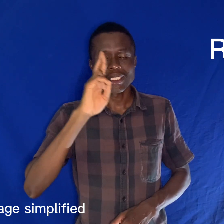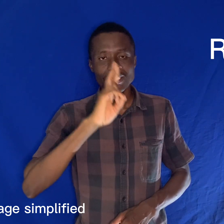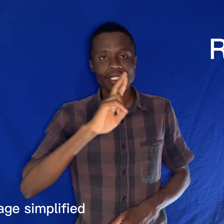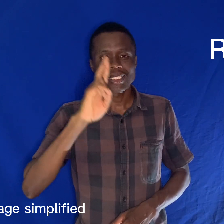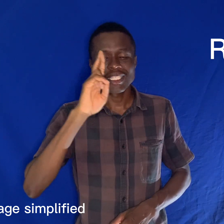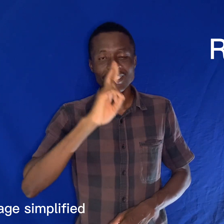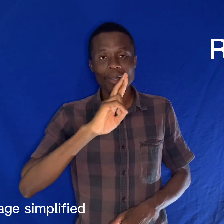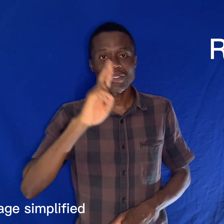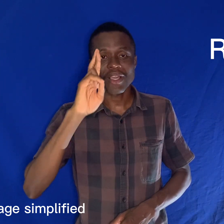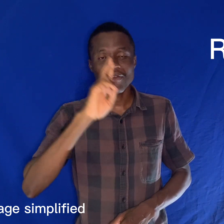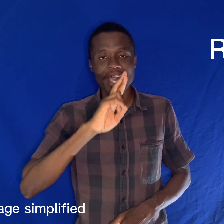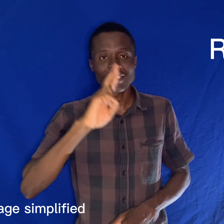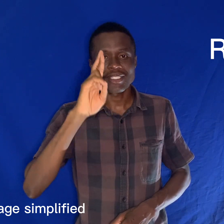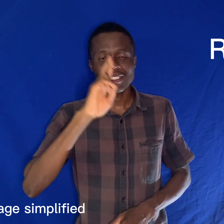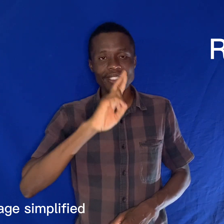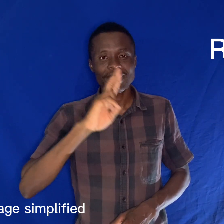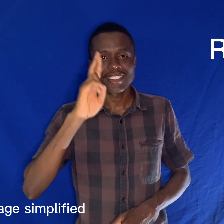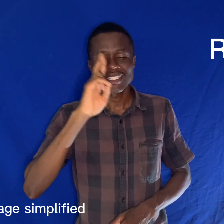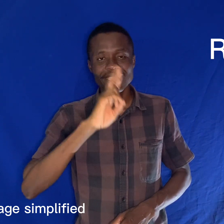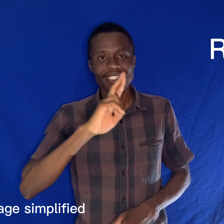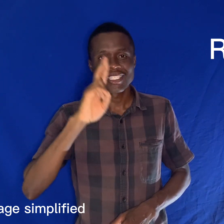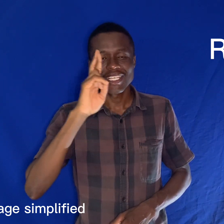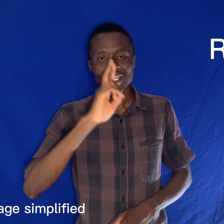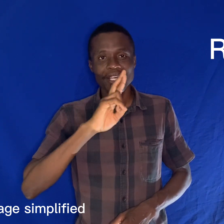Yes, this is how we sound rats.